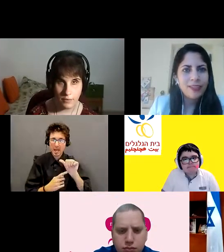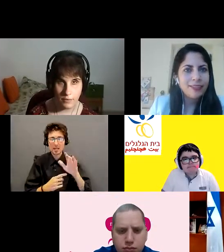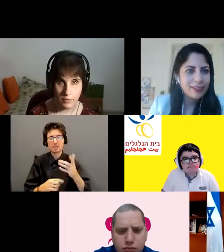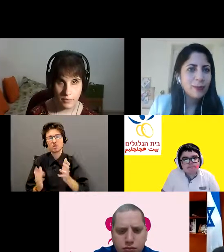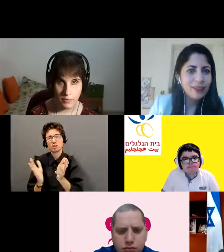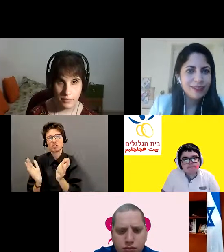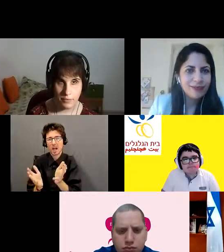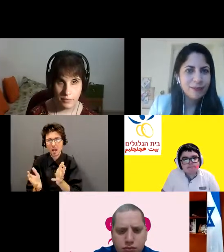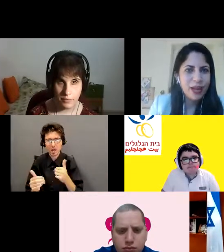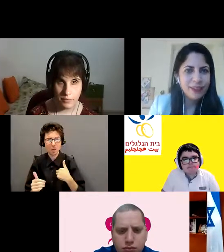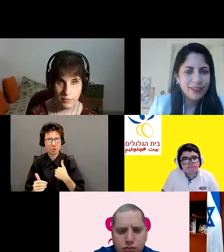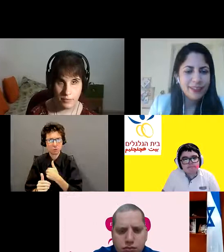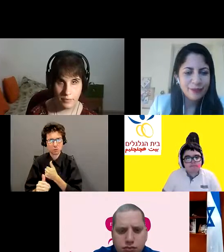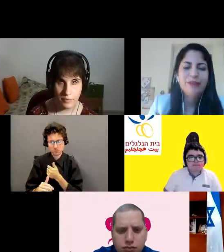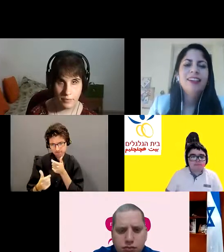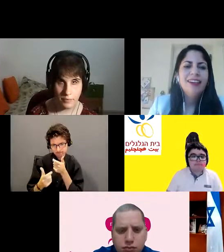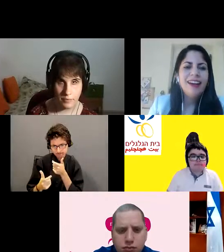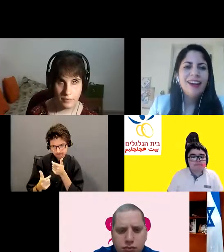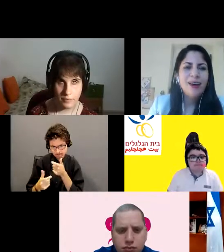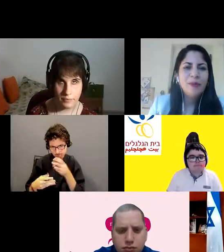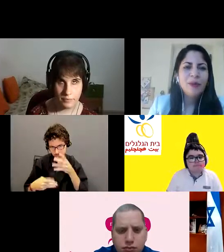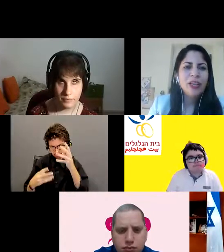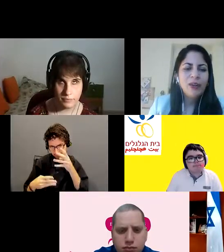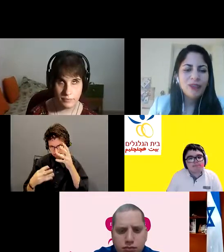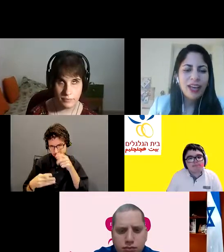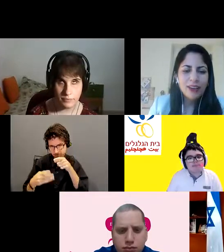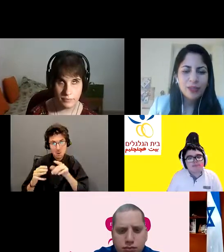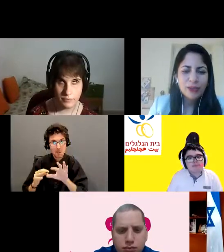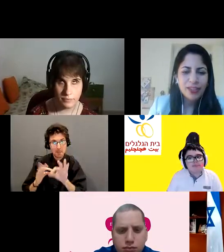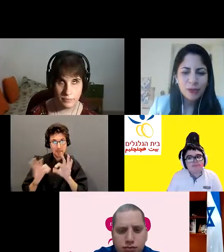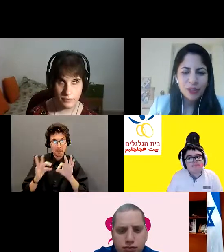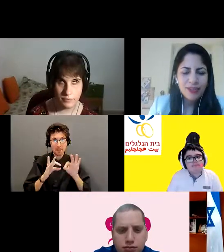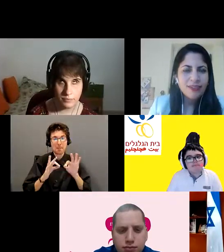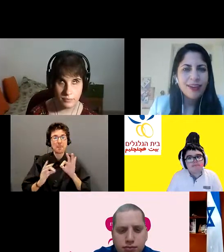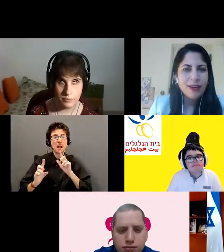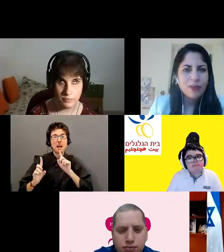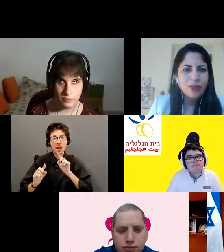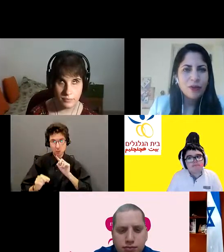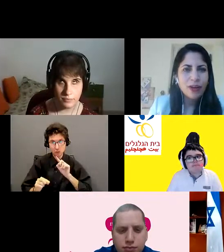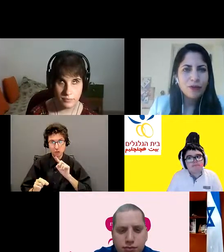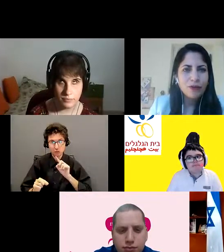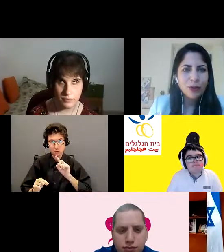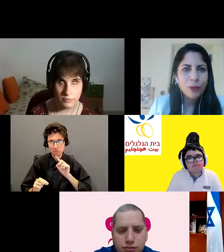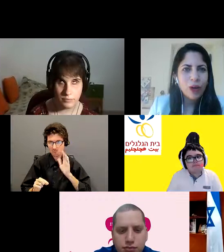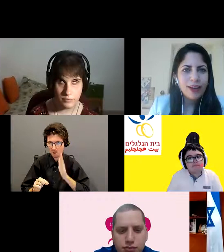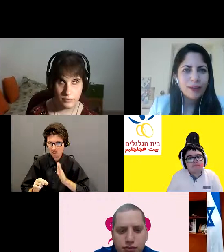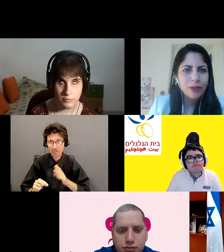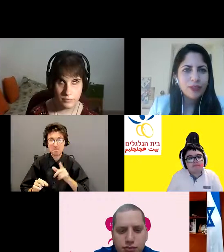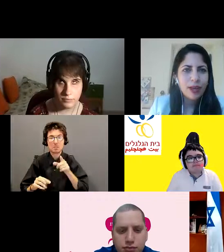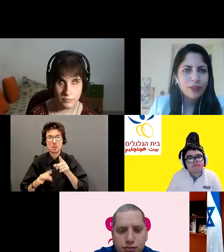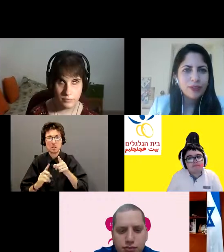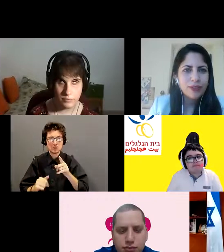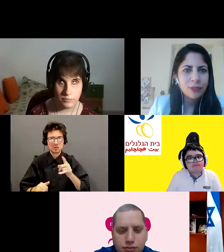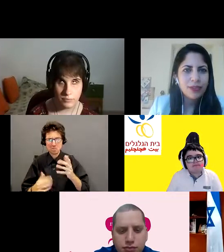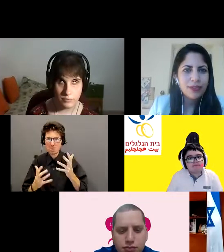of the panel itself. We also have closed captions. So if you want to have